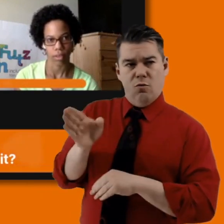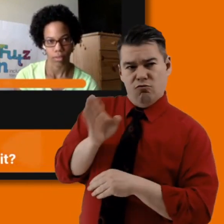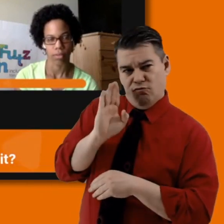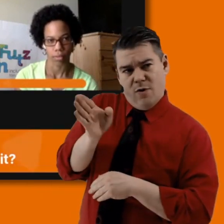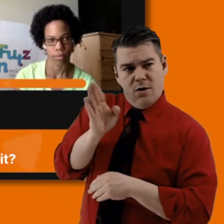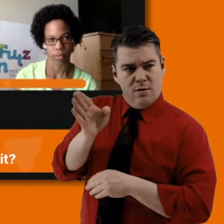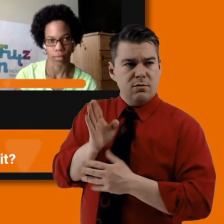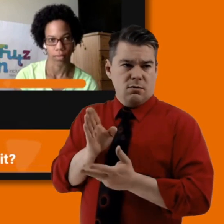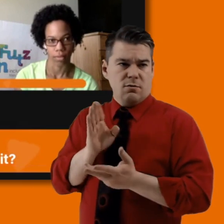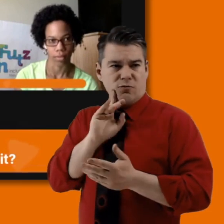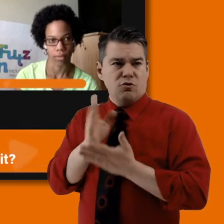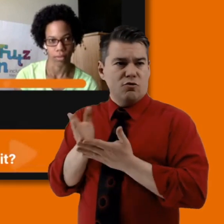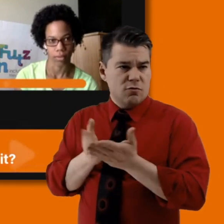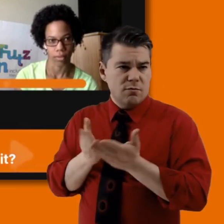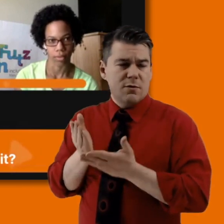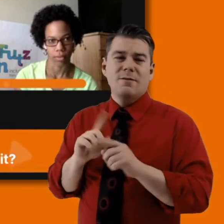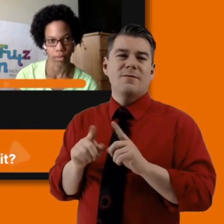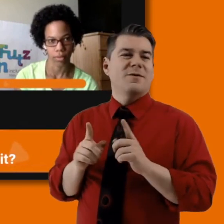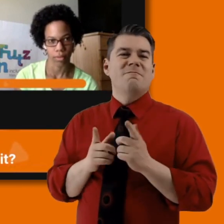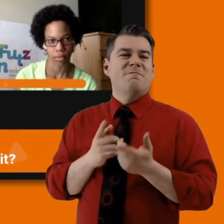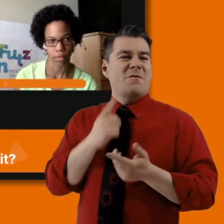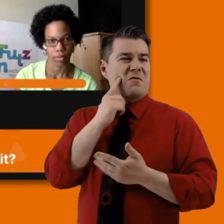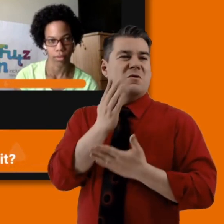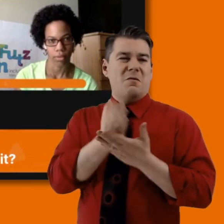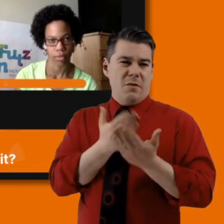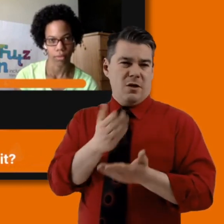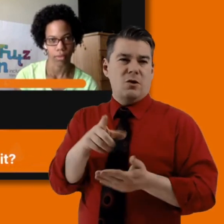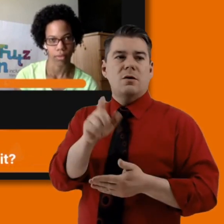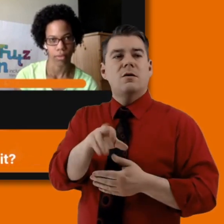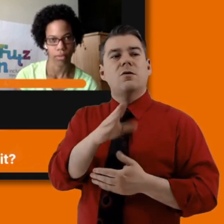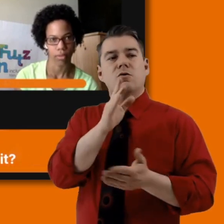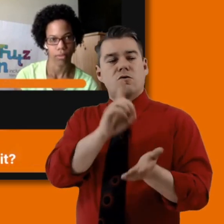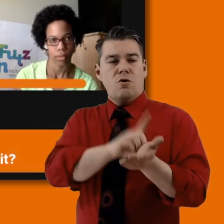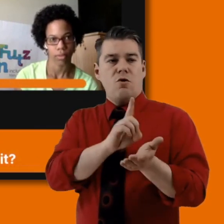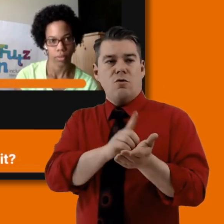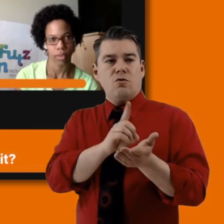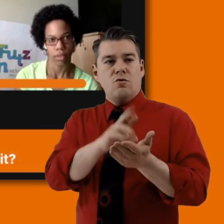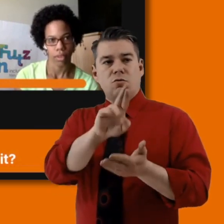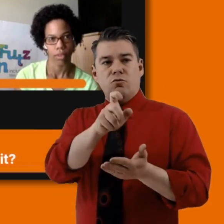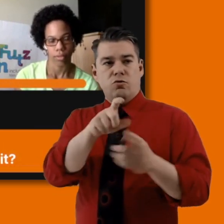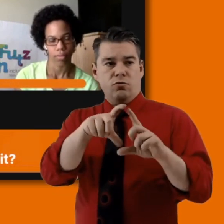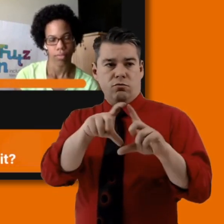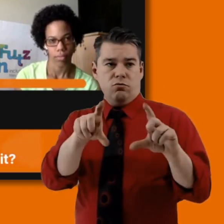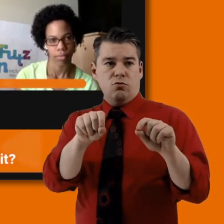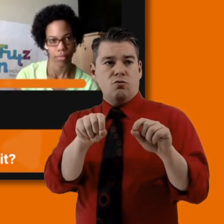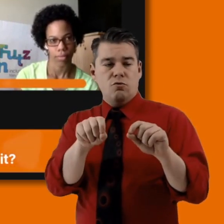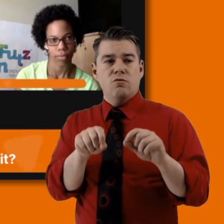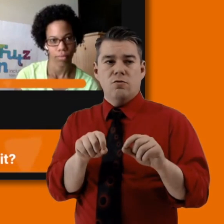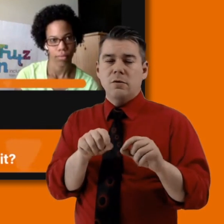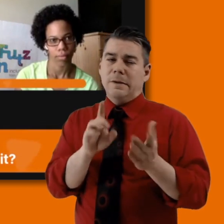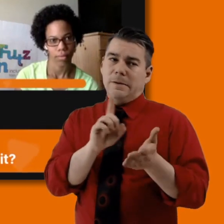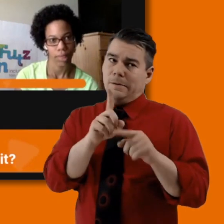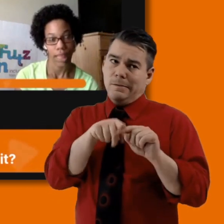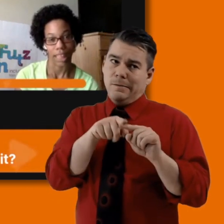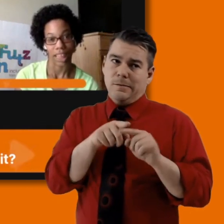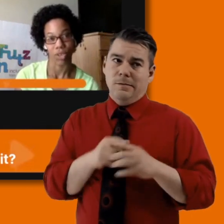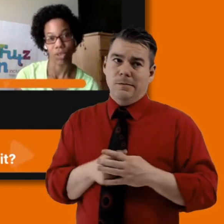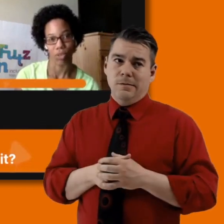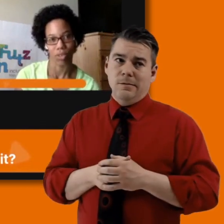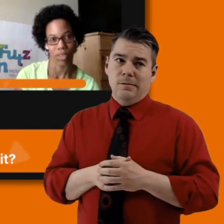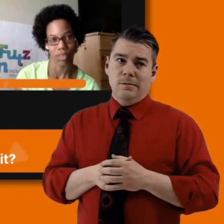services. But for some things, you do need a doctor's prescription. So it kind of depends on what you need. And